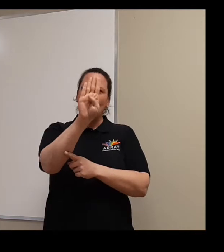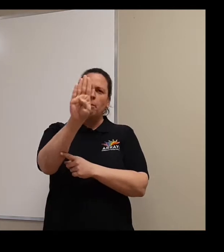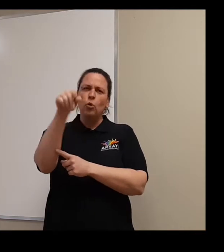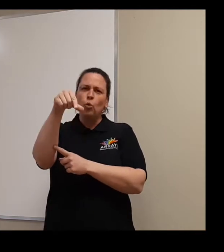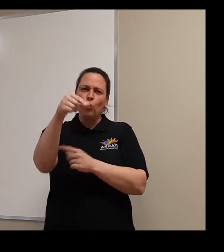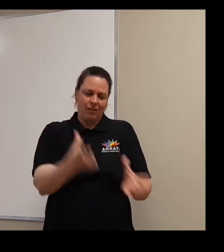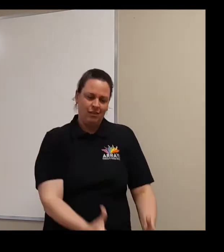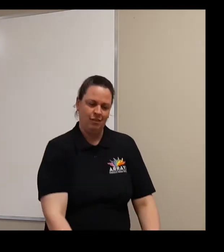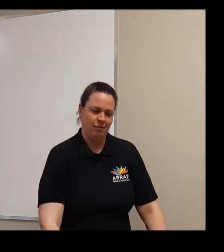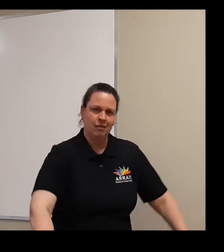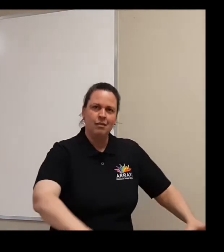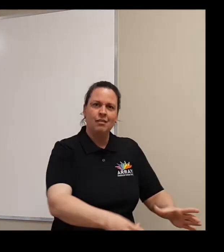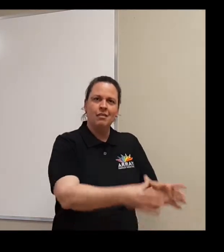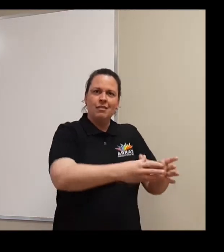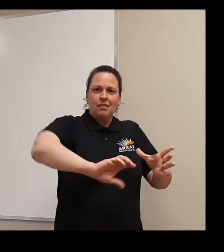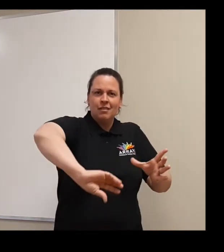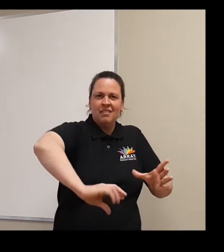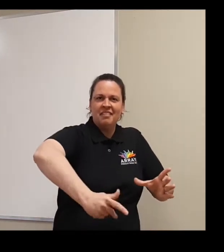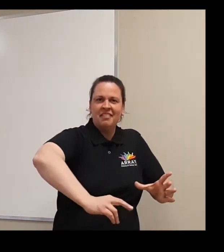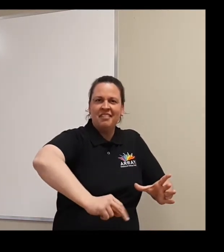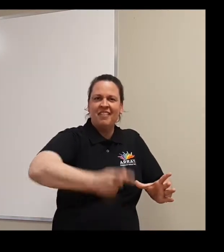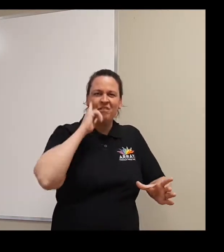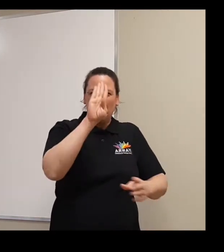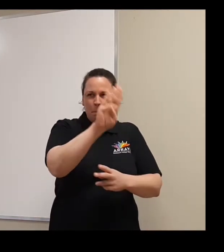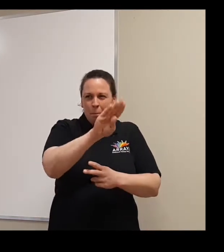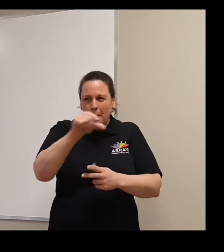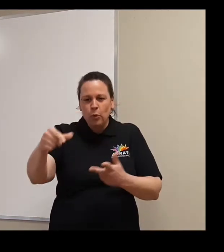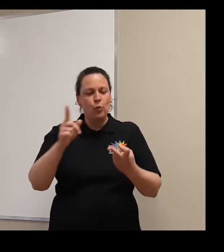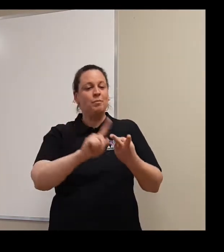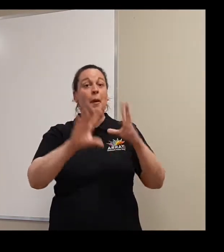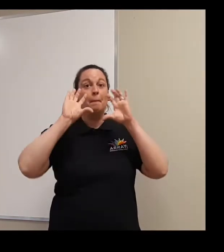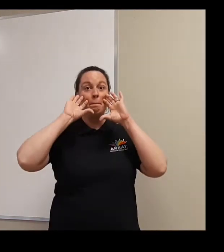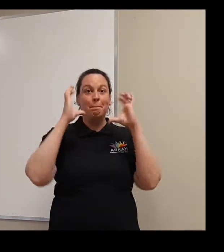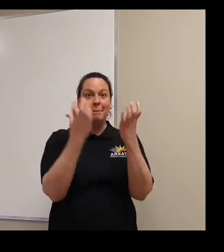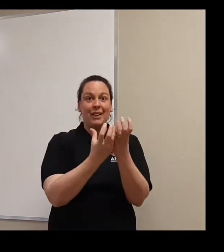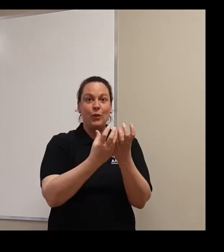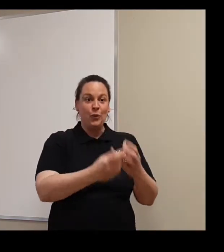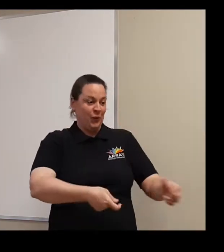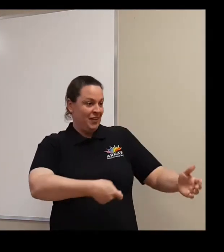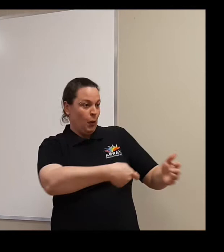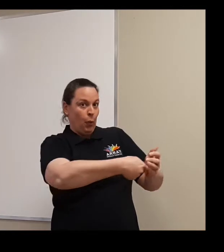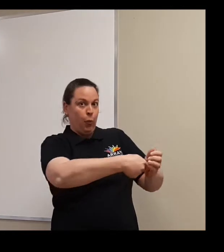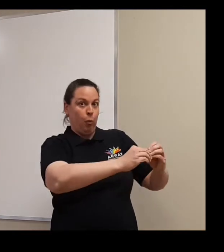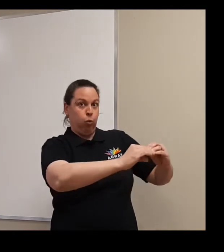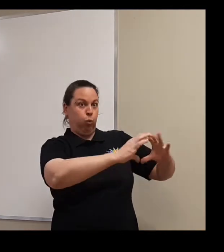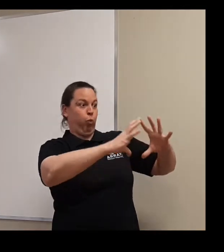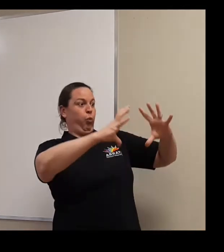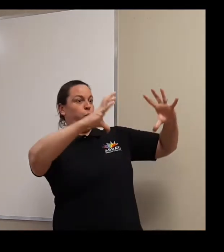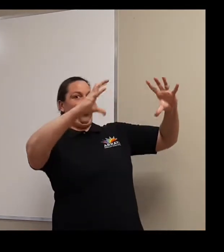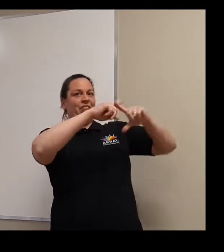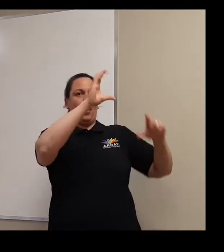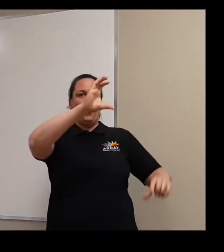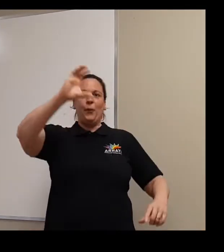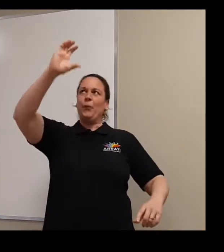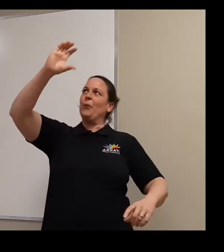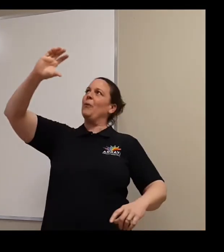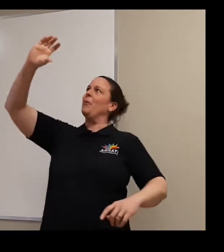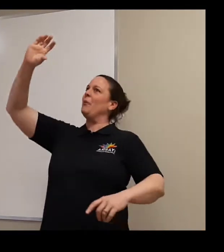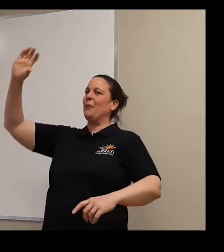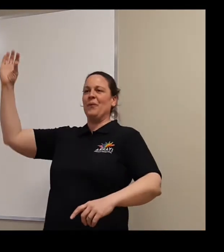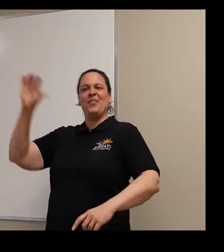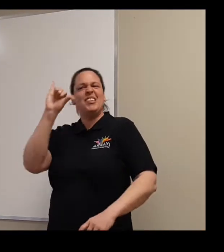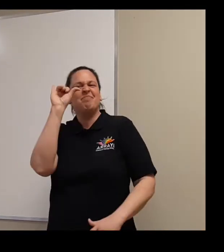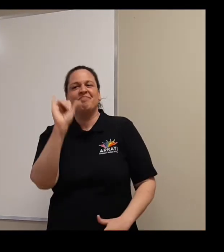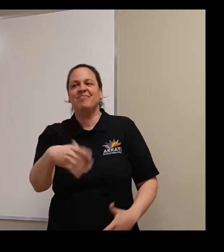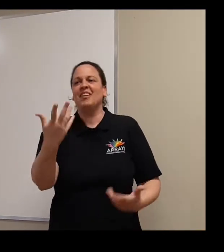to suffocate, and many can kill you. An example of a compressed gas is a barbecue propane tank or a